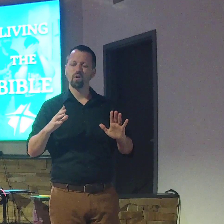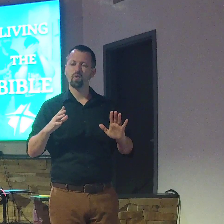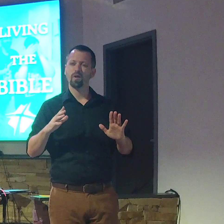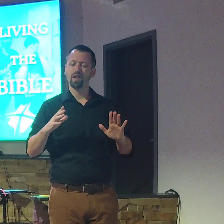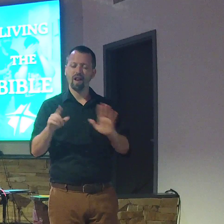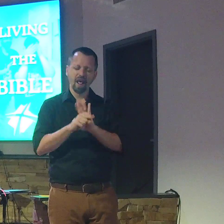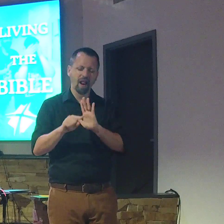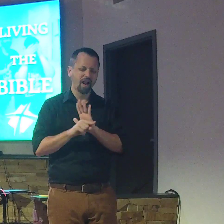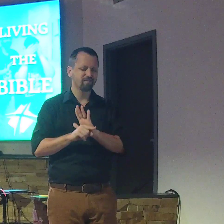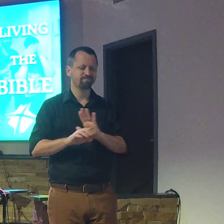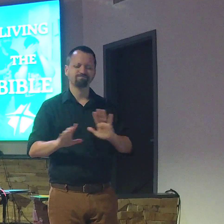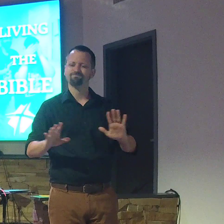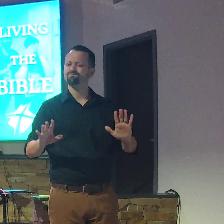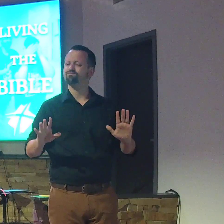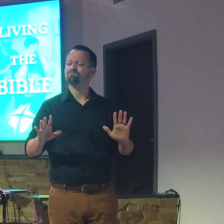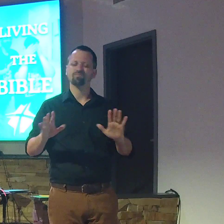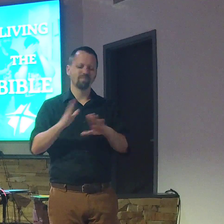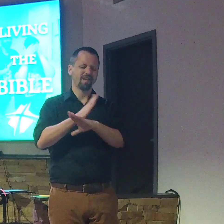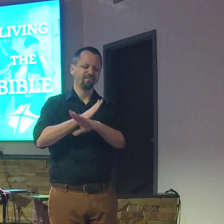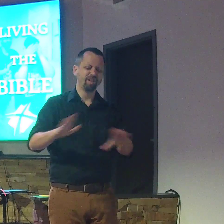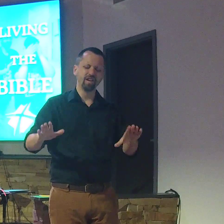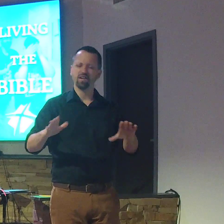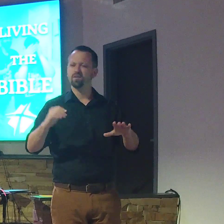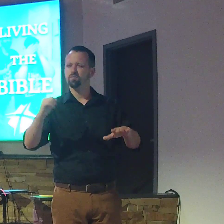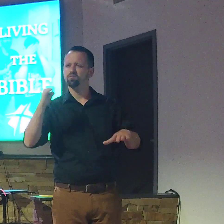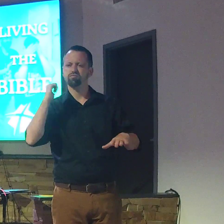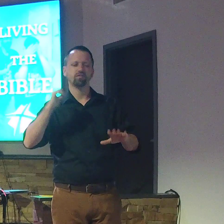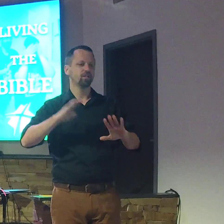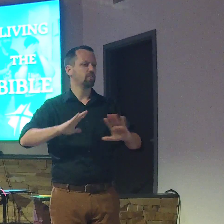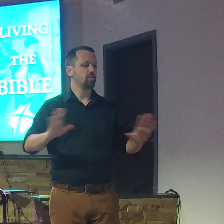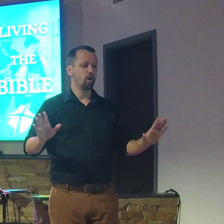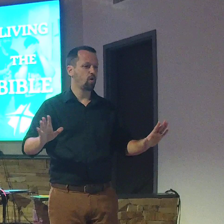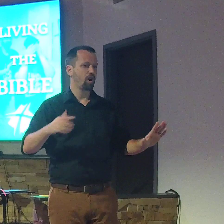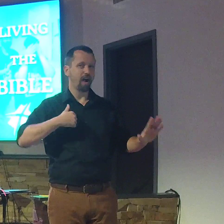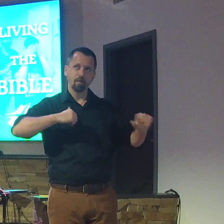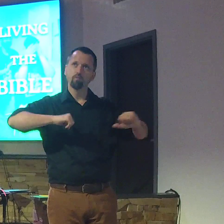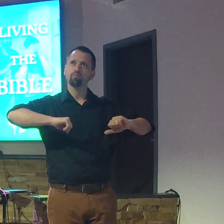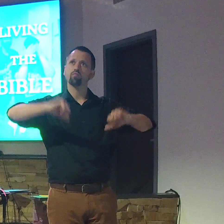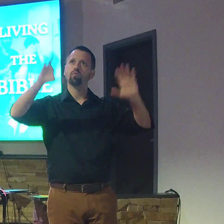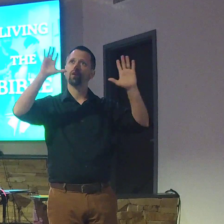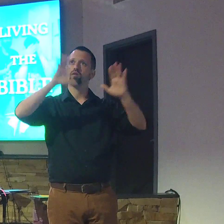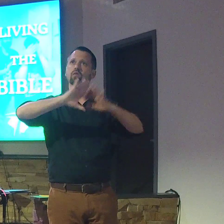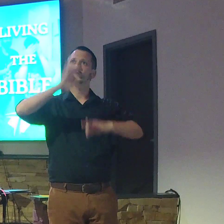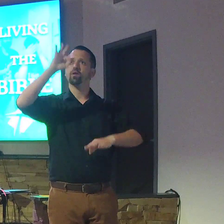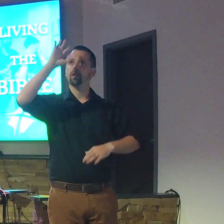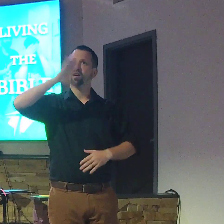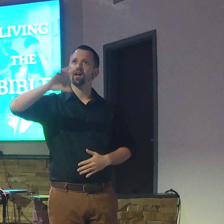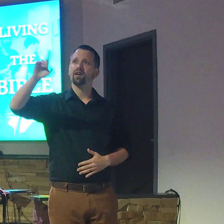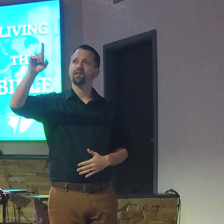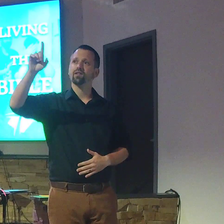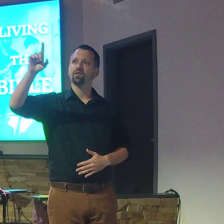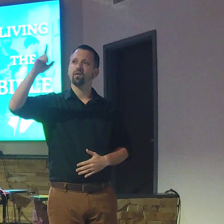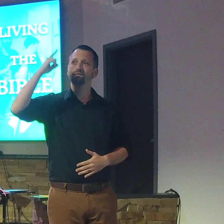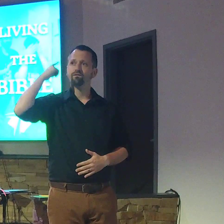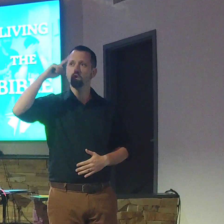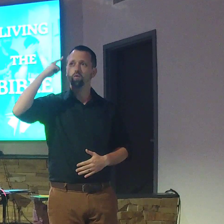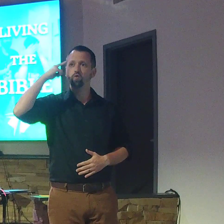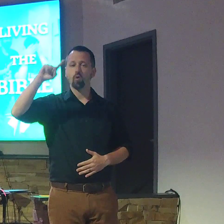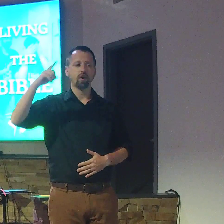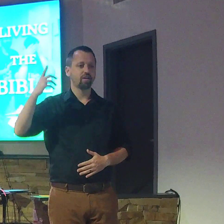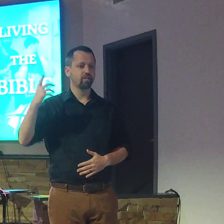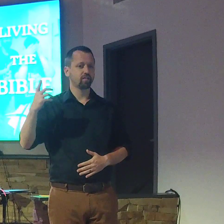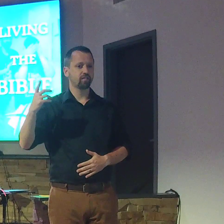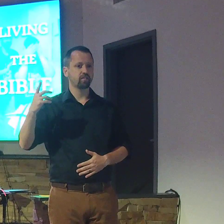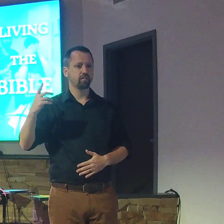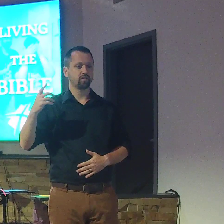won't give in to defiance and division. I will yield myself to the Spirit of God. Why?